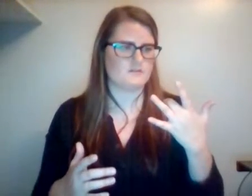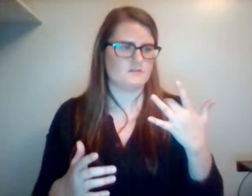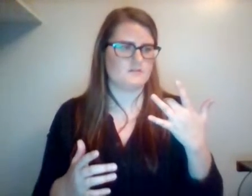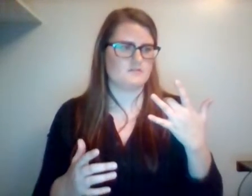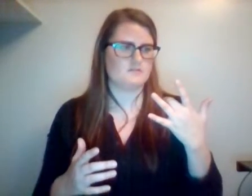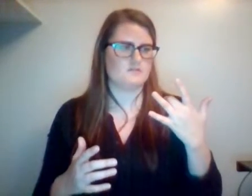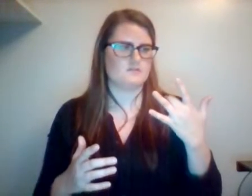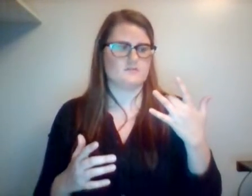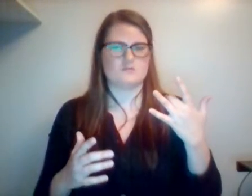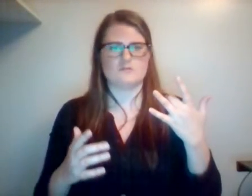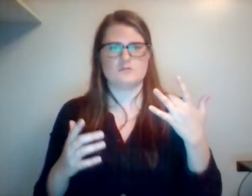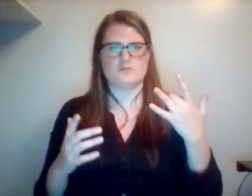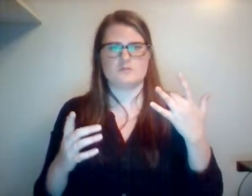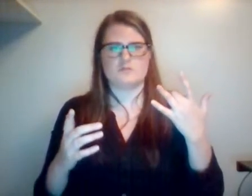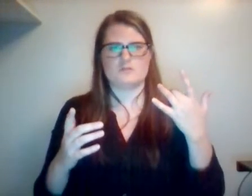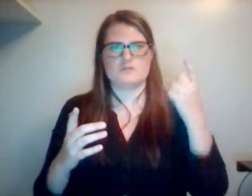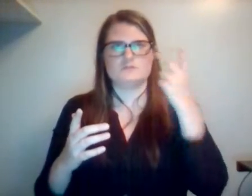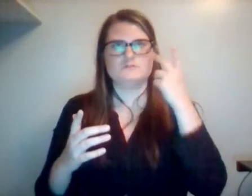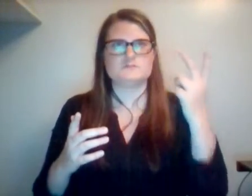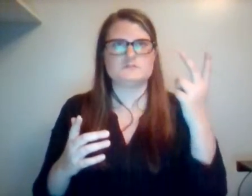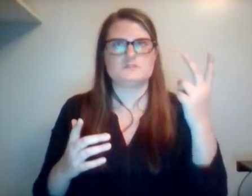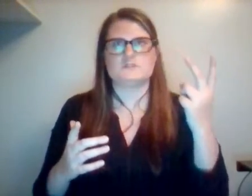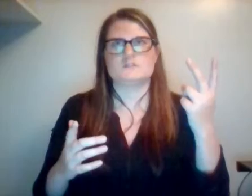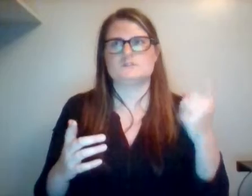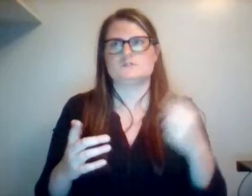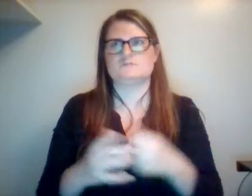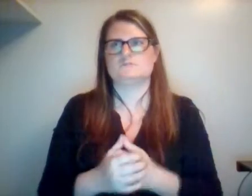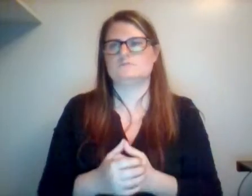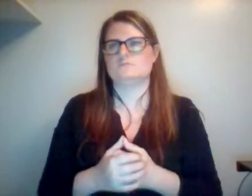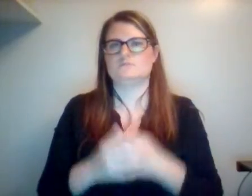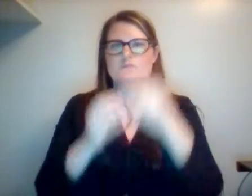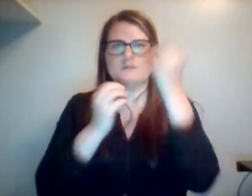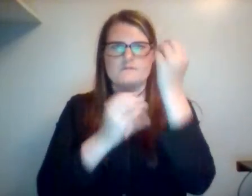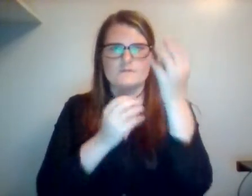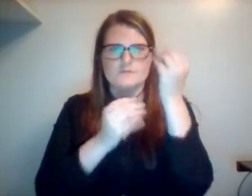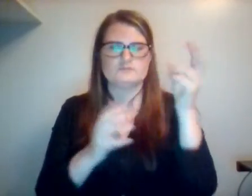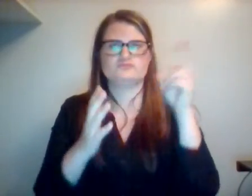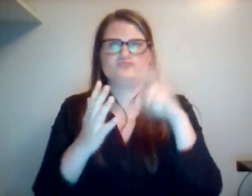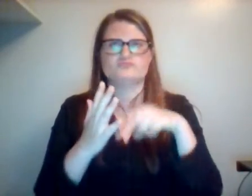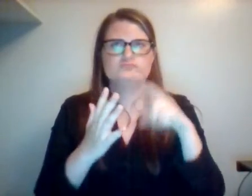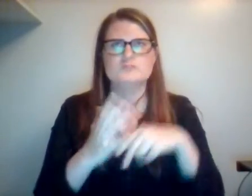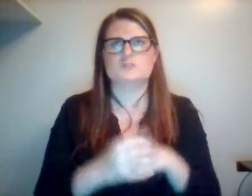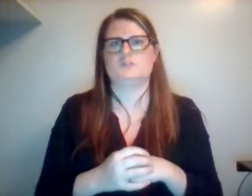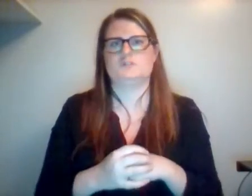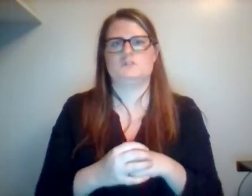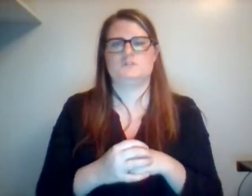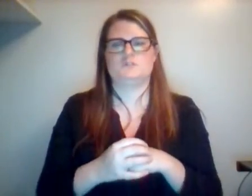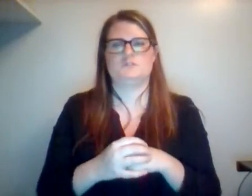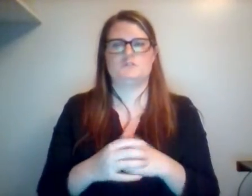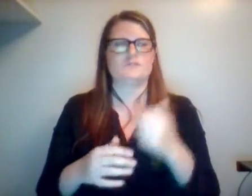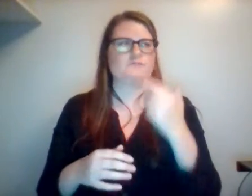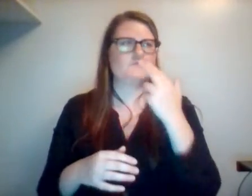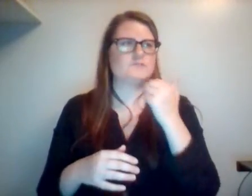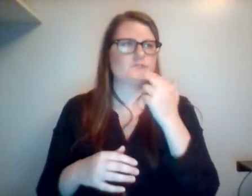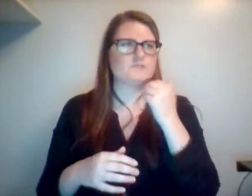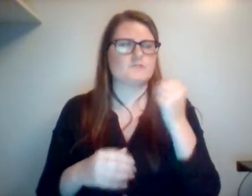fascinating, weird, strange, wonderful, shocking, spellbinding, cute pictures and quotes